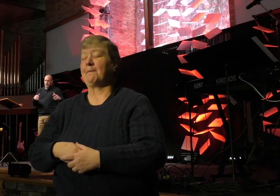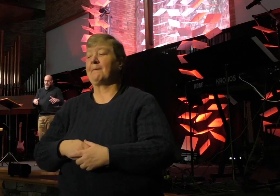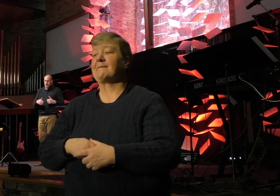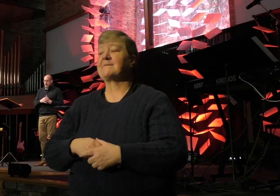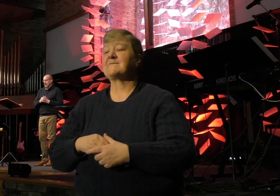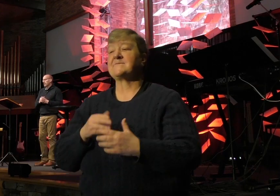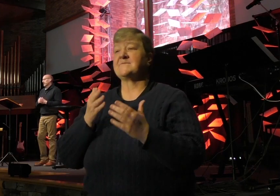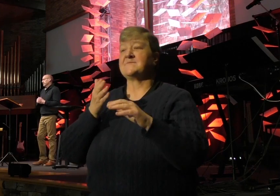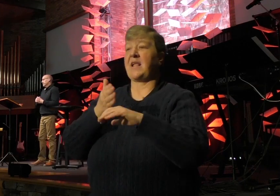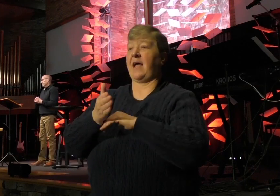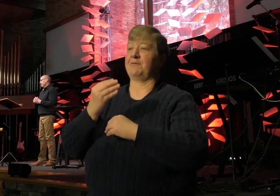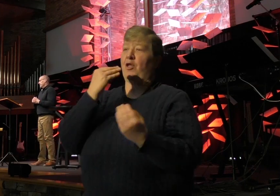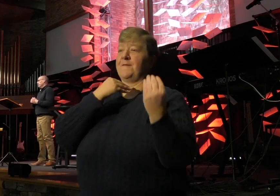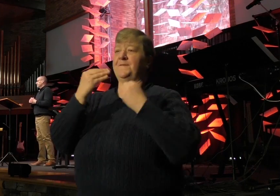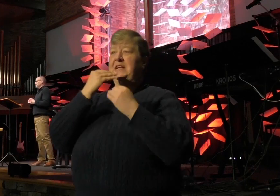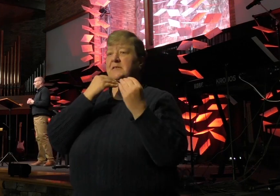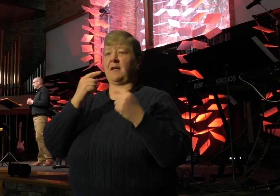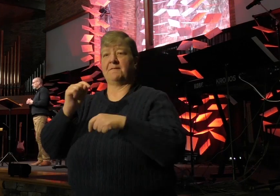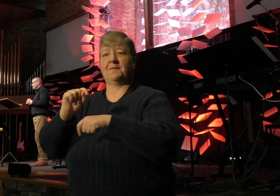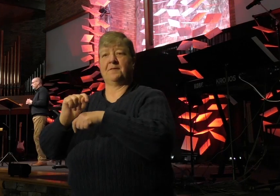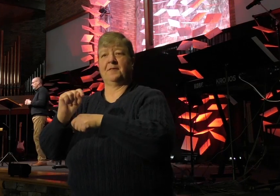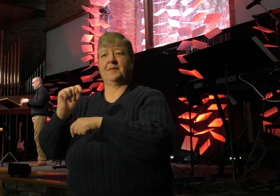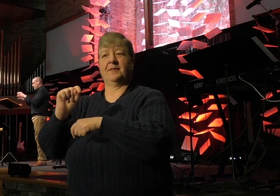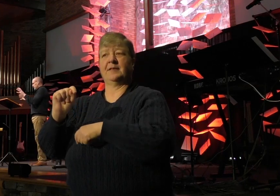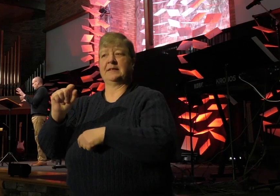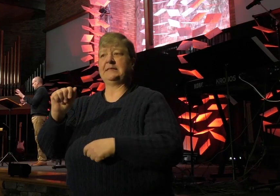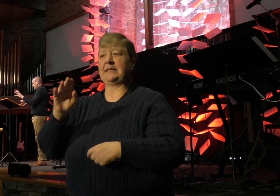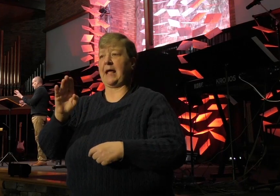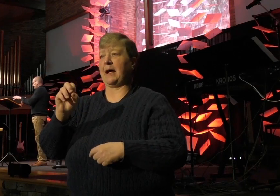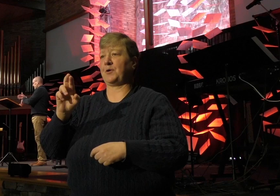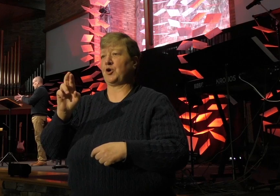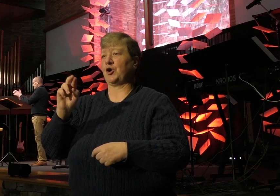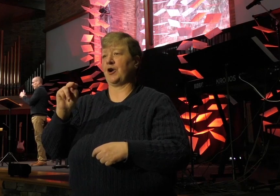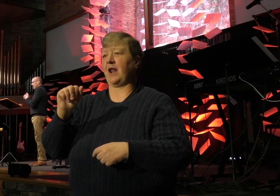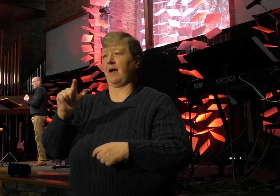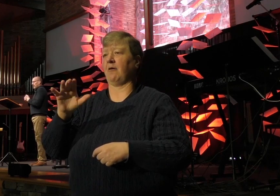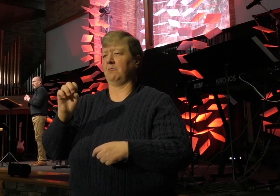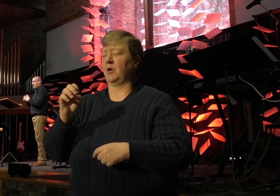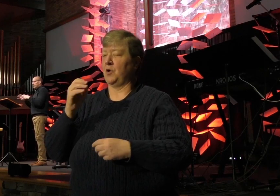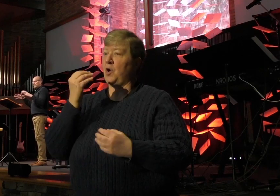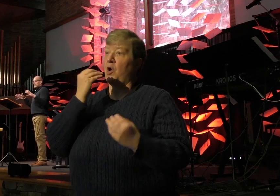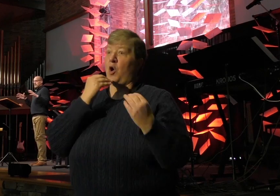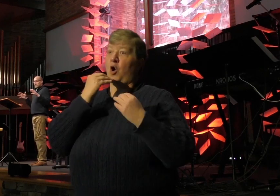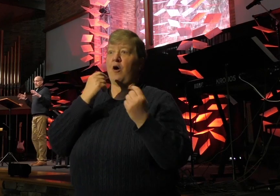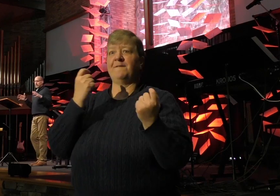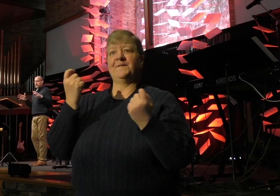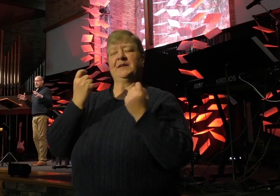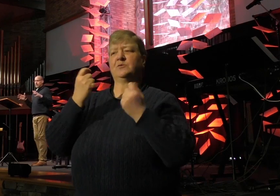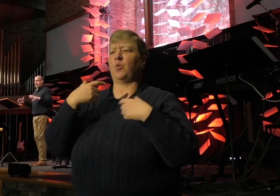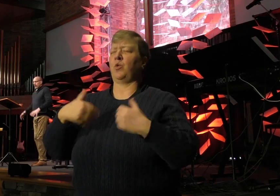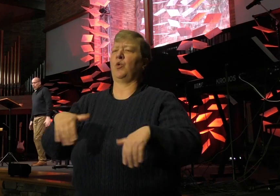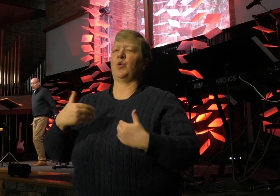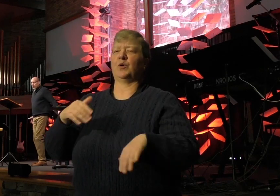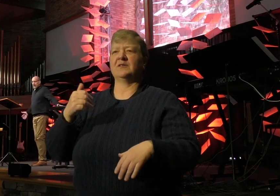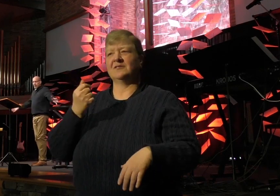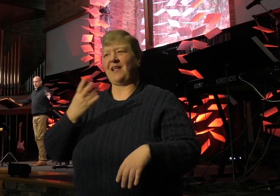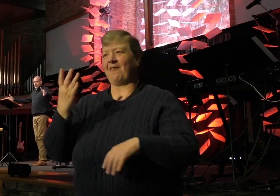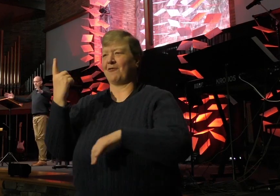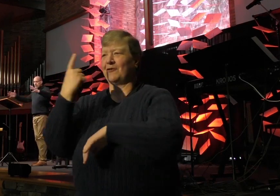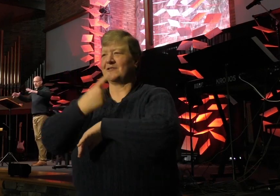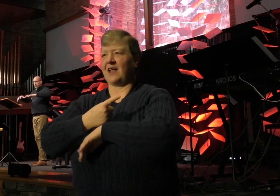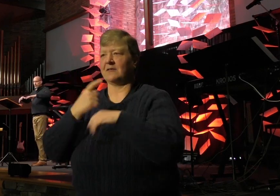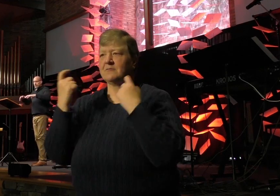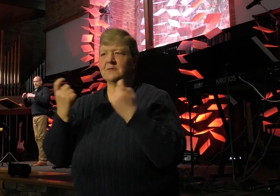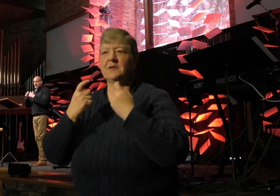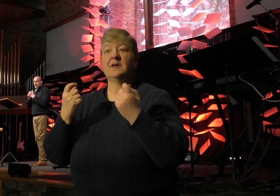was called the Feast of the Tabernacles in the temple. The Feast of the Tabernacles was a number of days celebration where